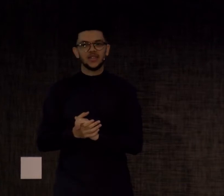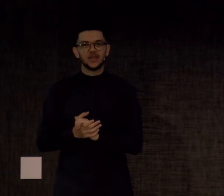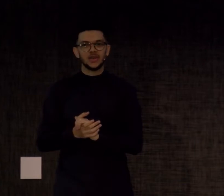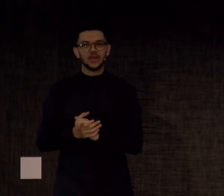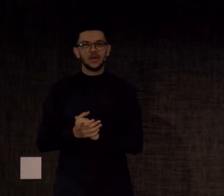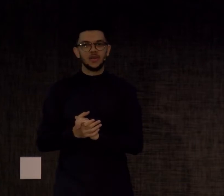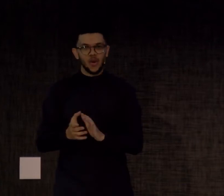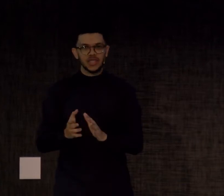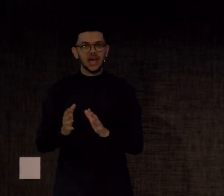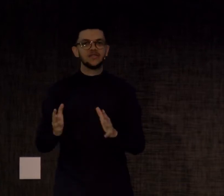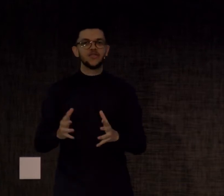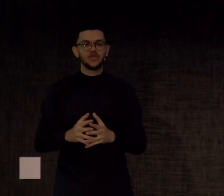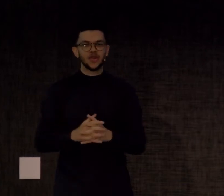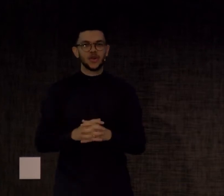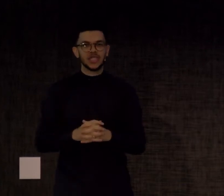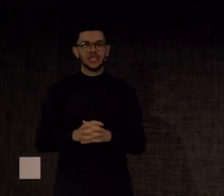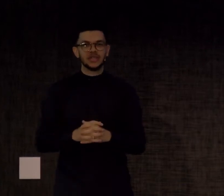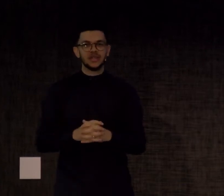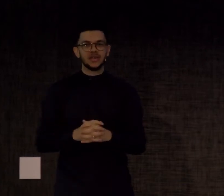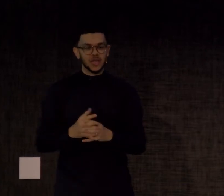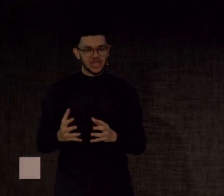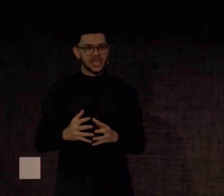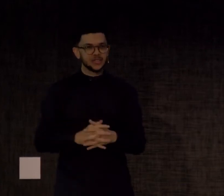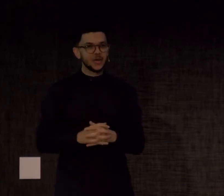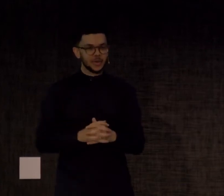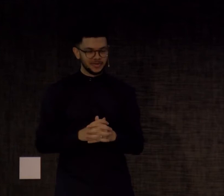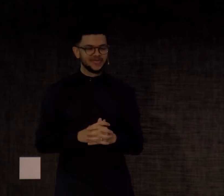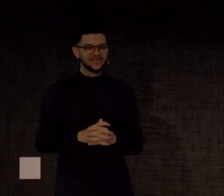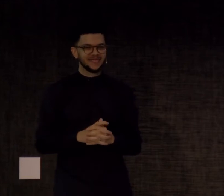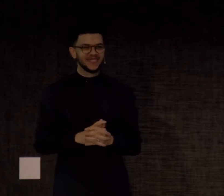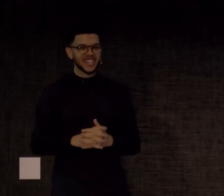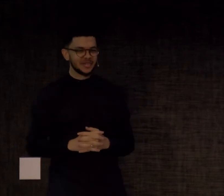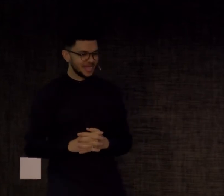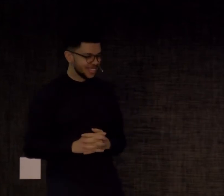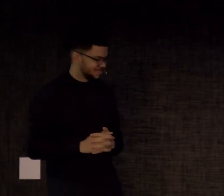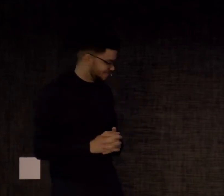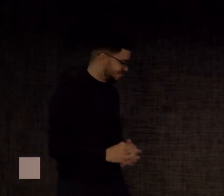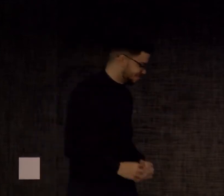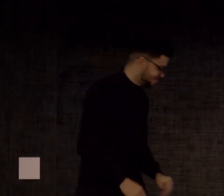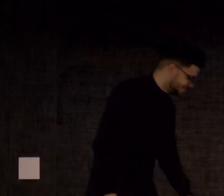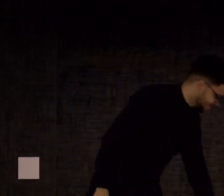given you pause and food for thought with a dash of hope. Thank you very much.